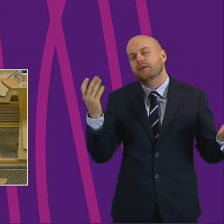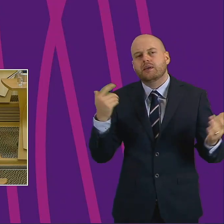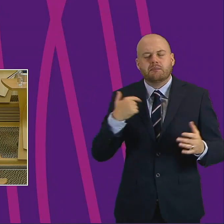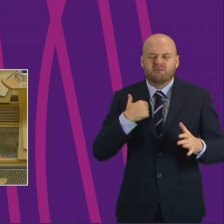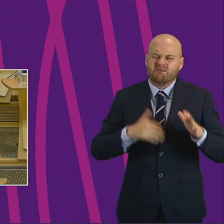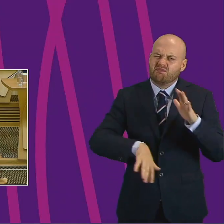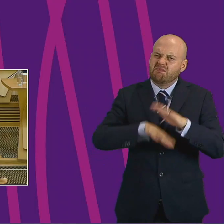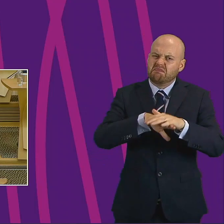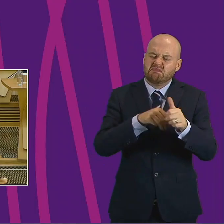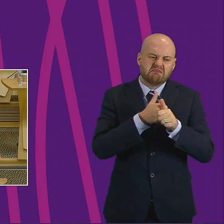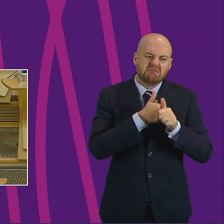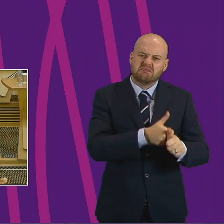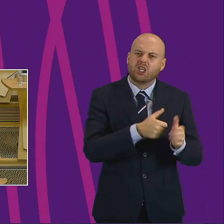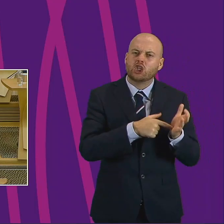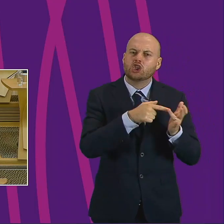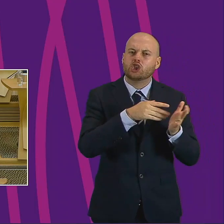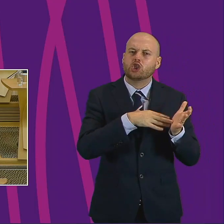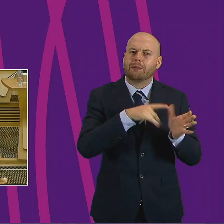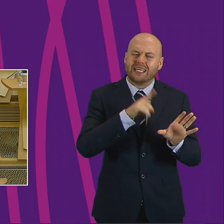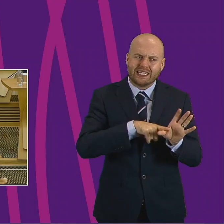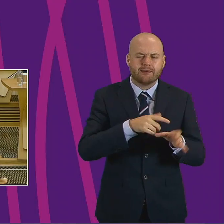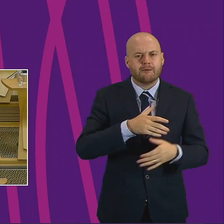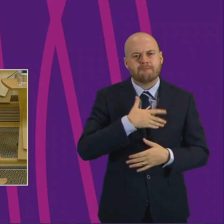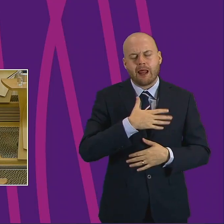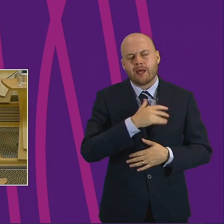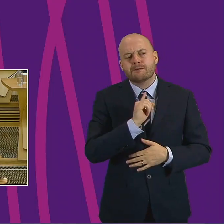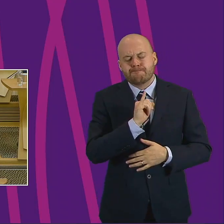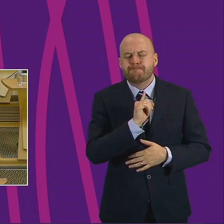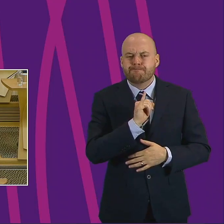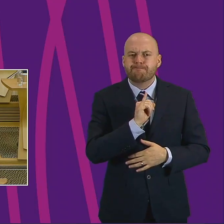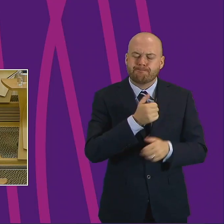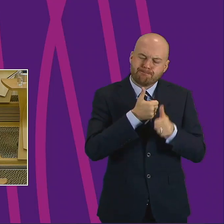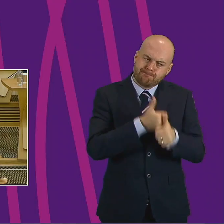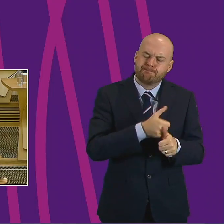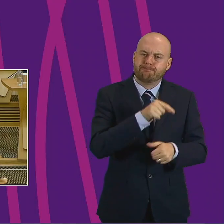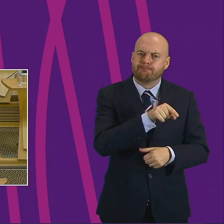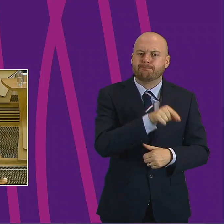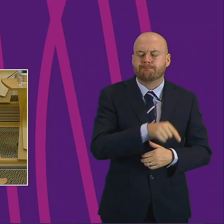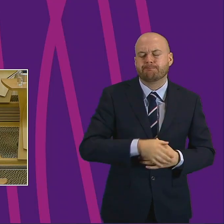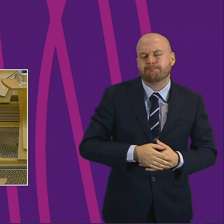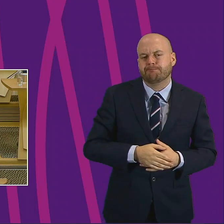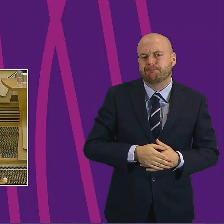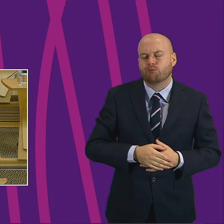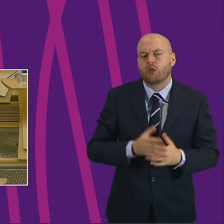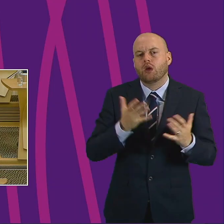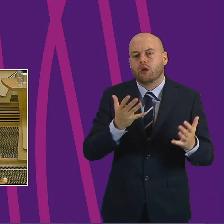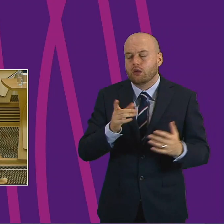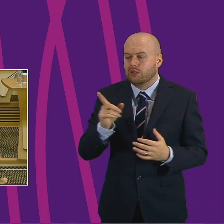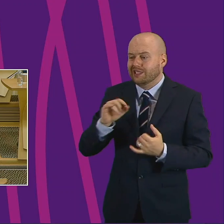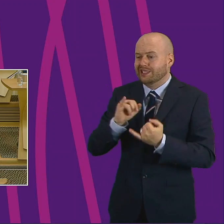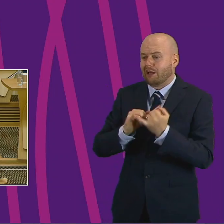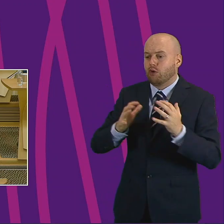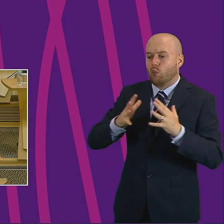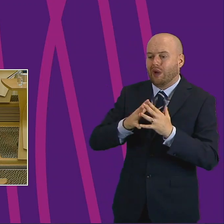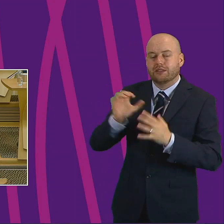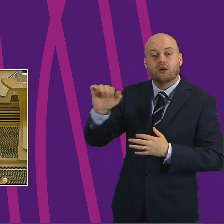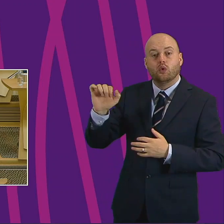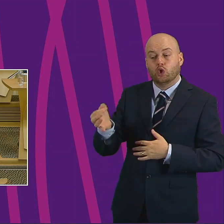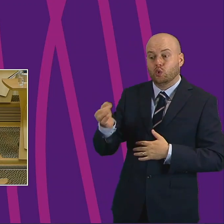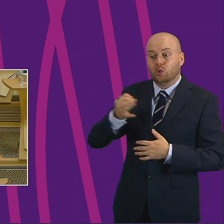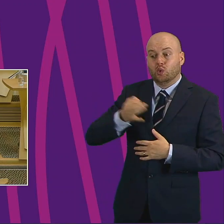Tommy during this difficult time. In relation to the specific question that Sandra White